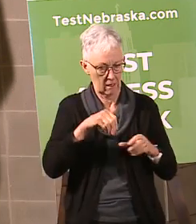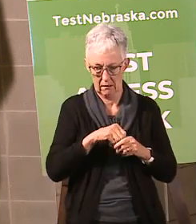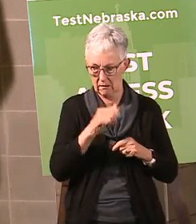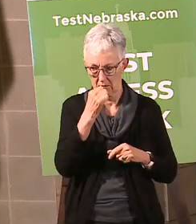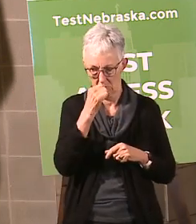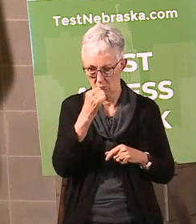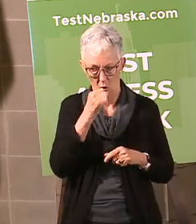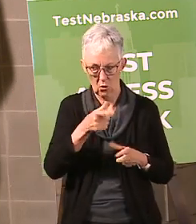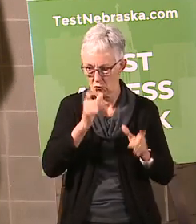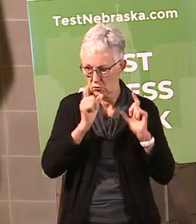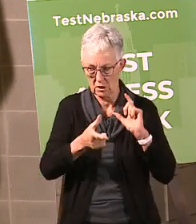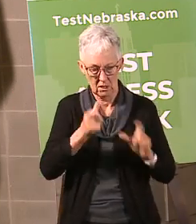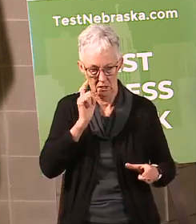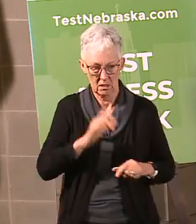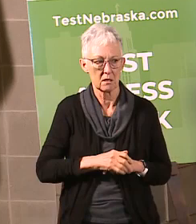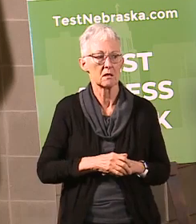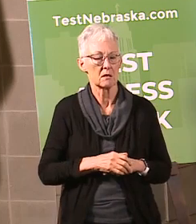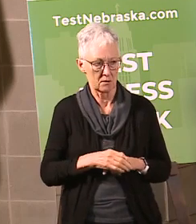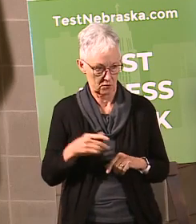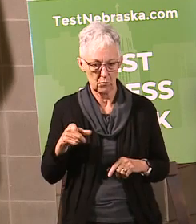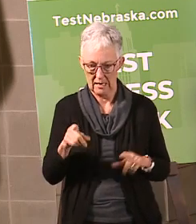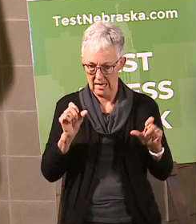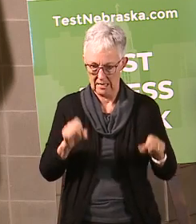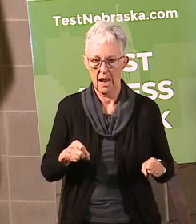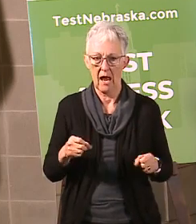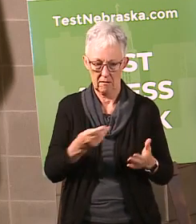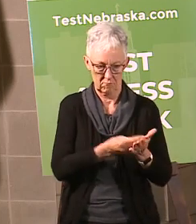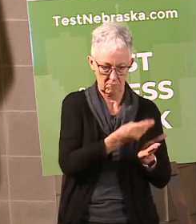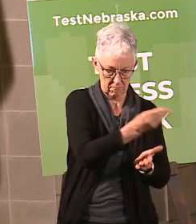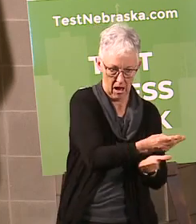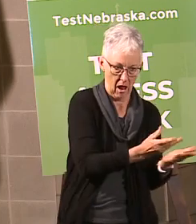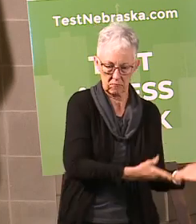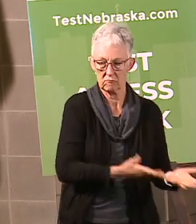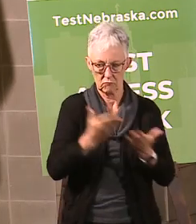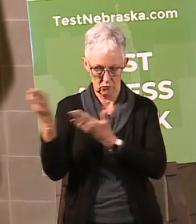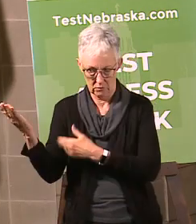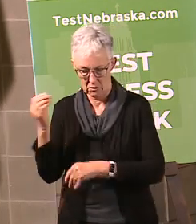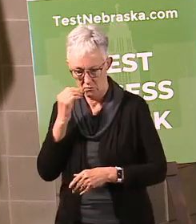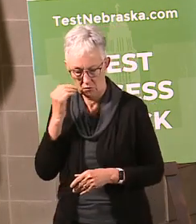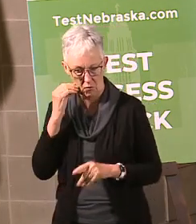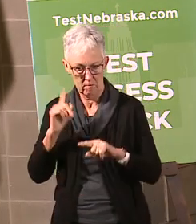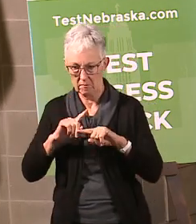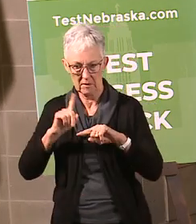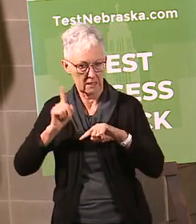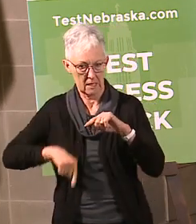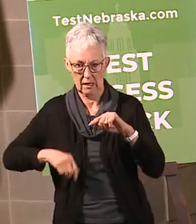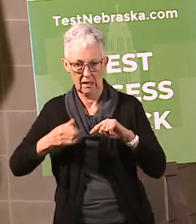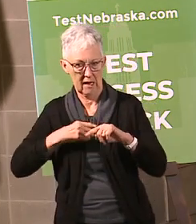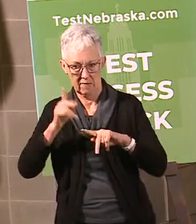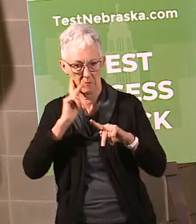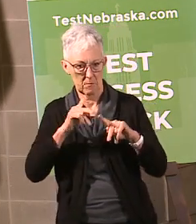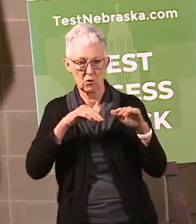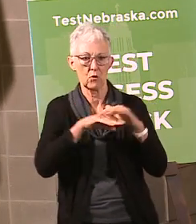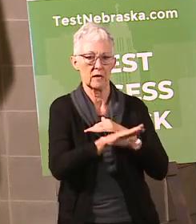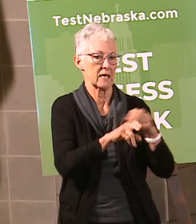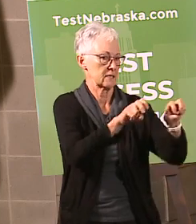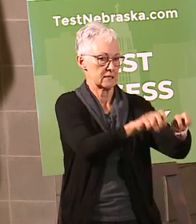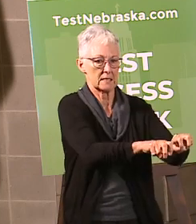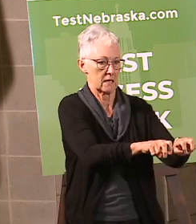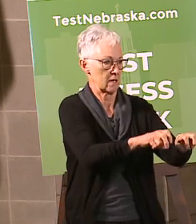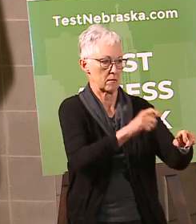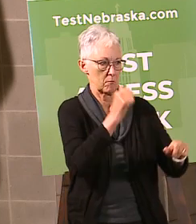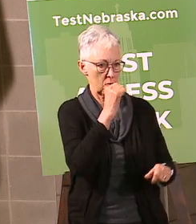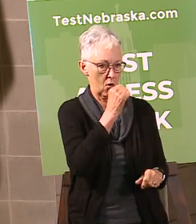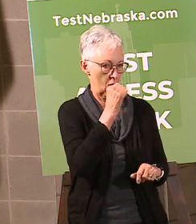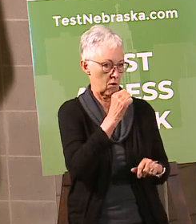regard to, being able to mix drinks and everything, but they cannot have patrons inside their facilities. Many people are asking why some bars can